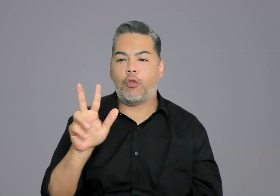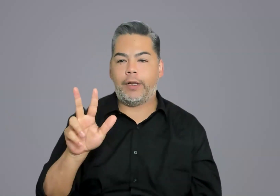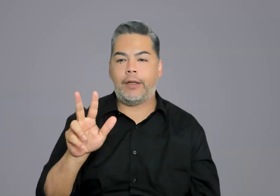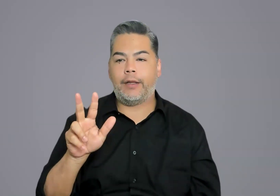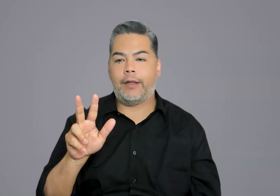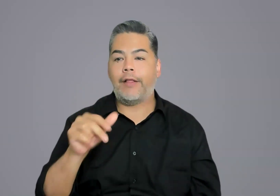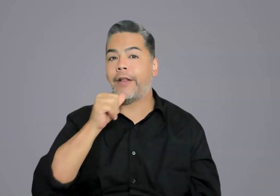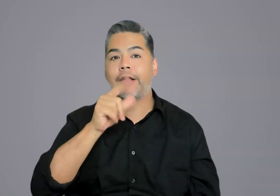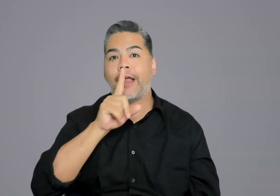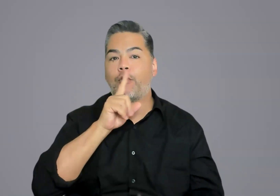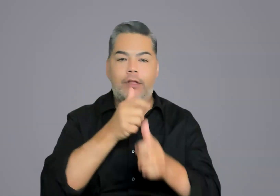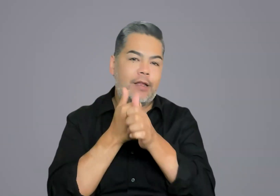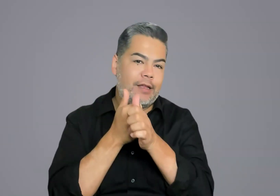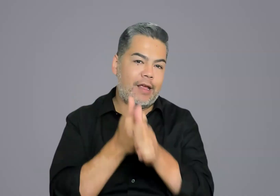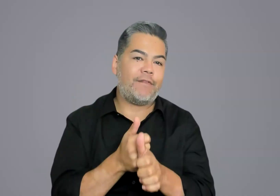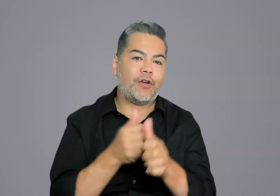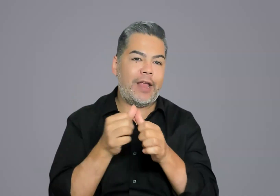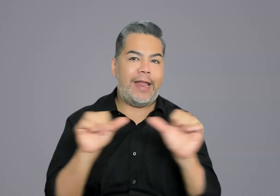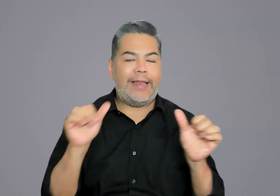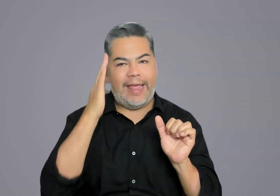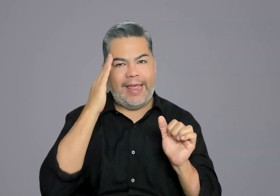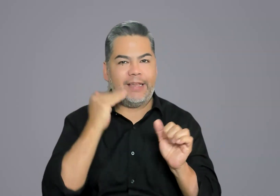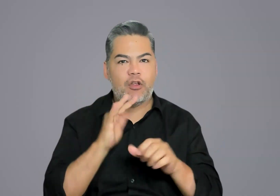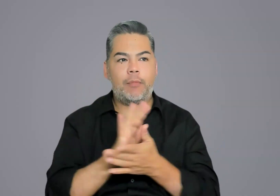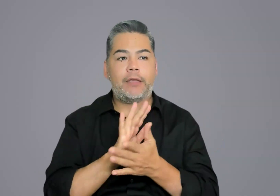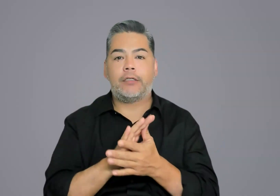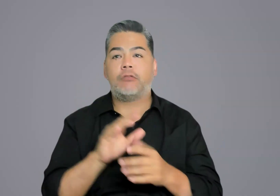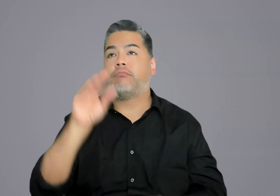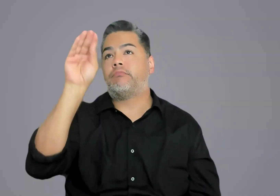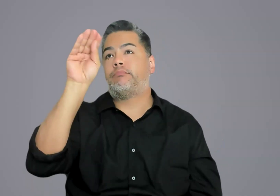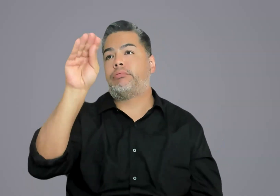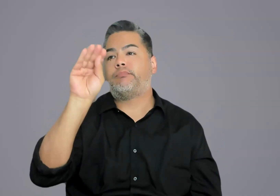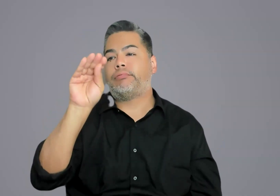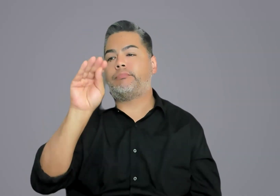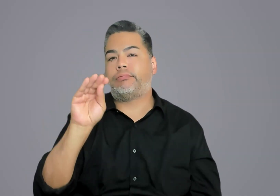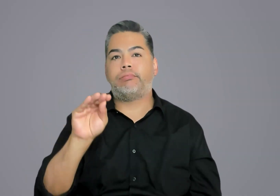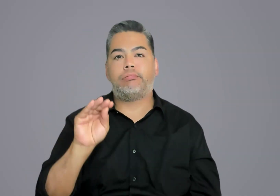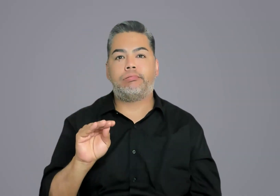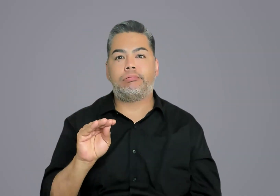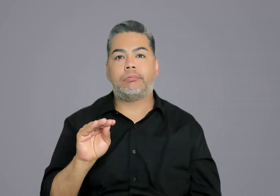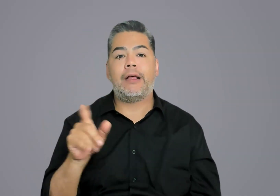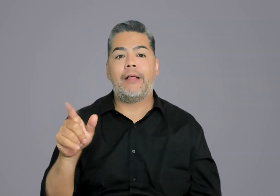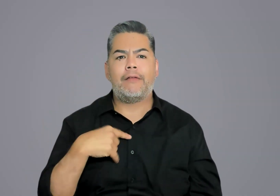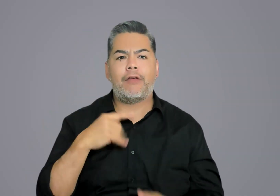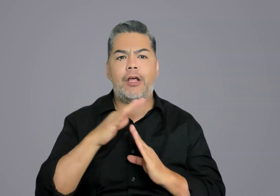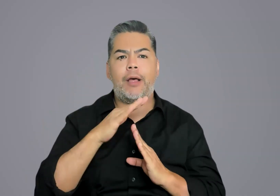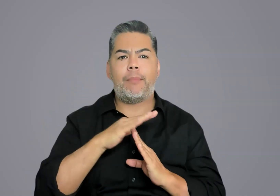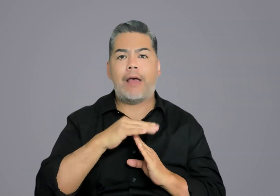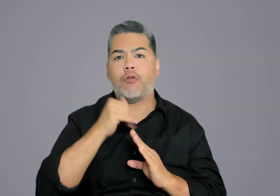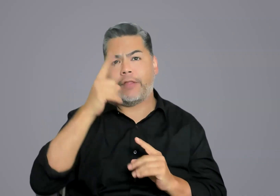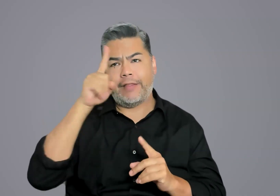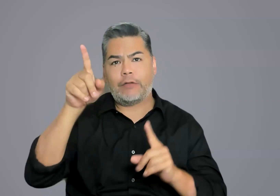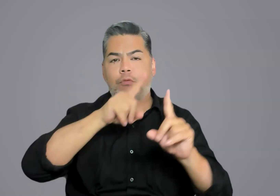actually after any other headings on the page, they just get stuck up at the top level of the outline, which I don't think is what they